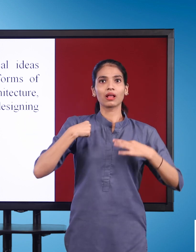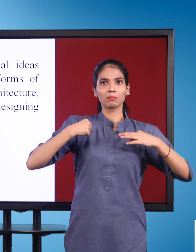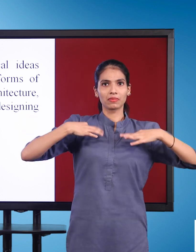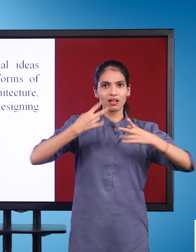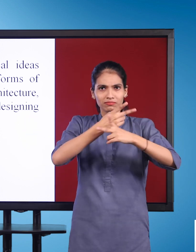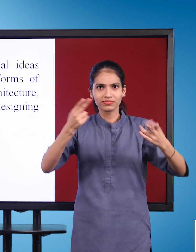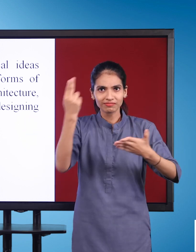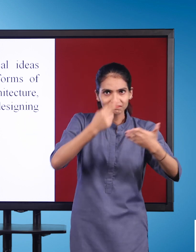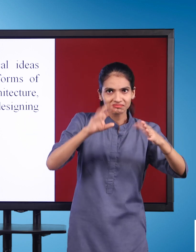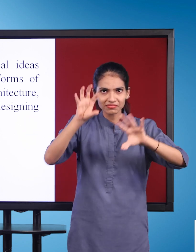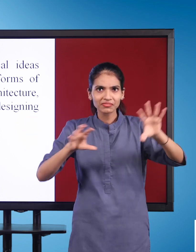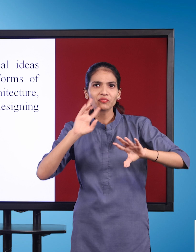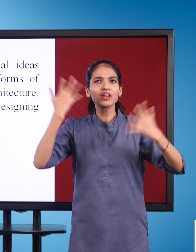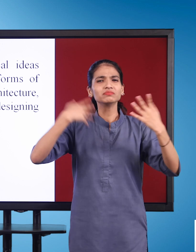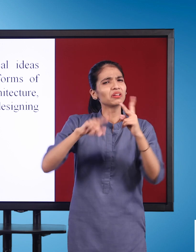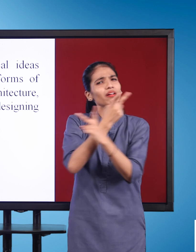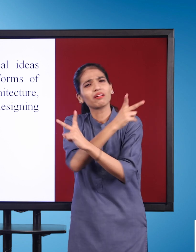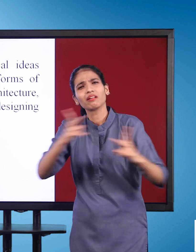engineering, cloth designing, etc.